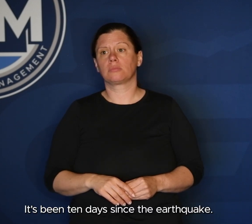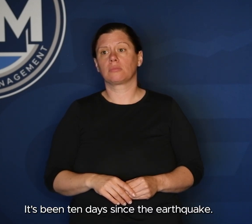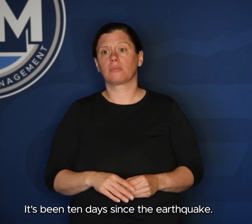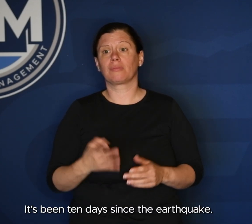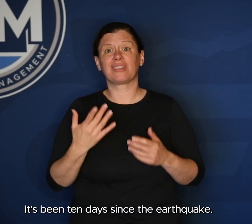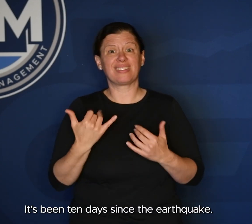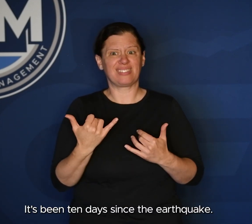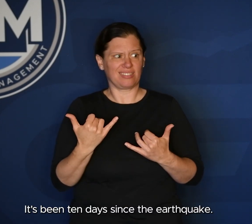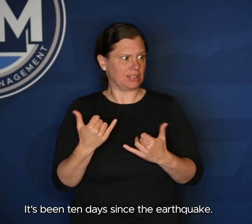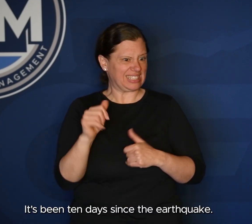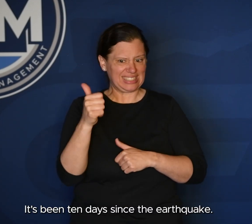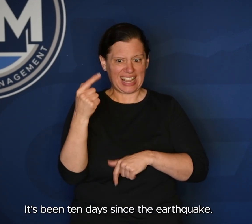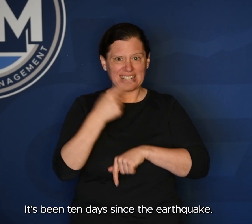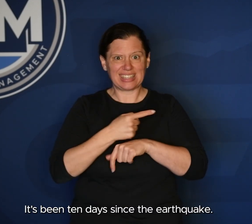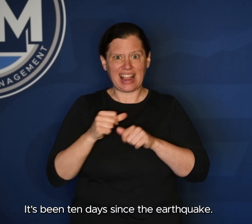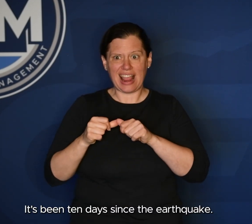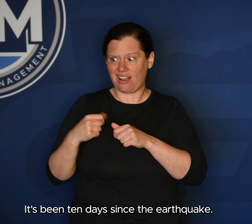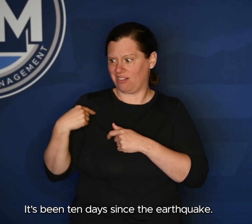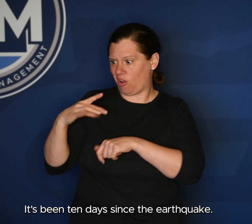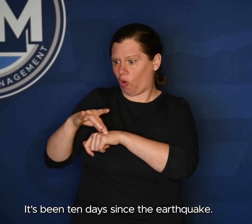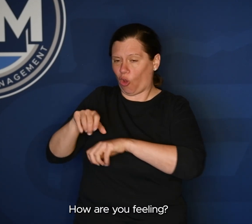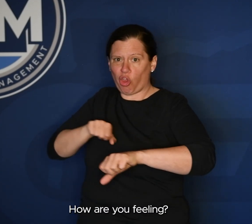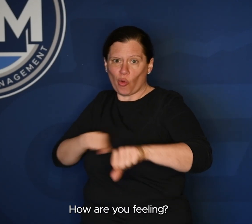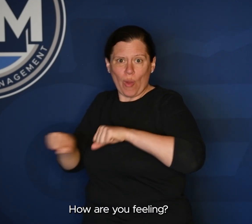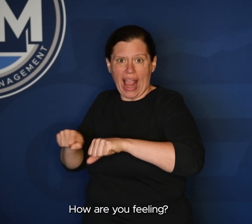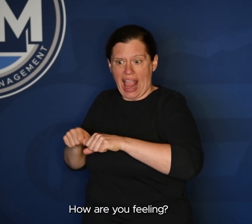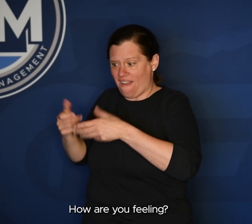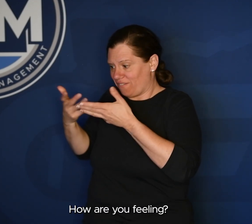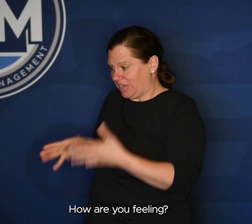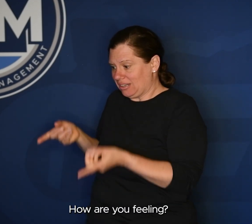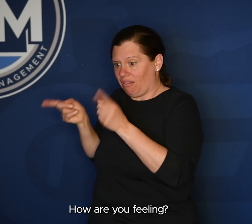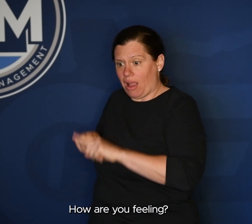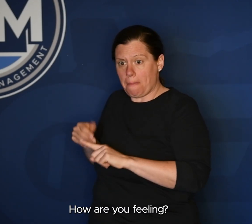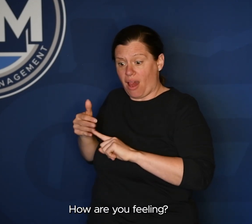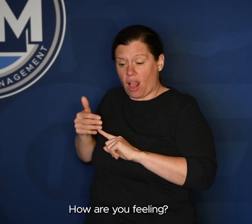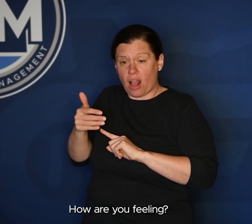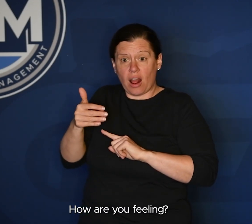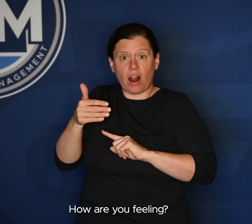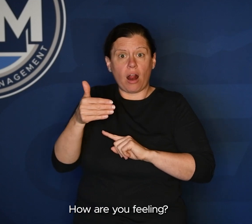It's been 10 days since the earthquake. How are you feeling?